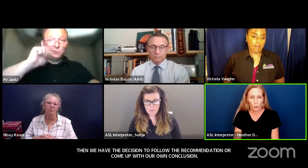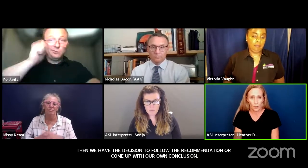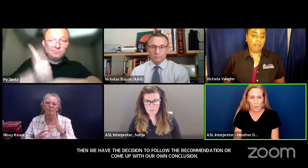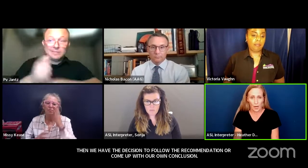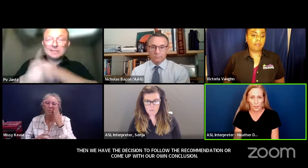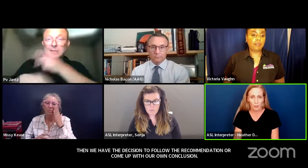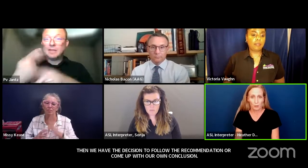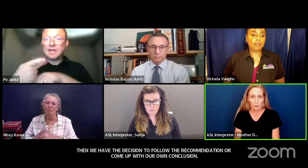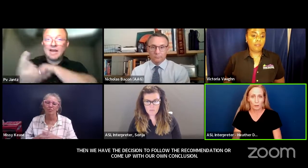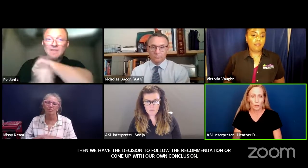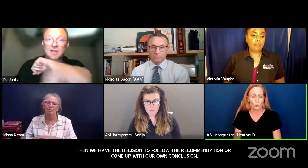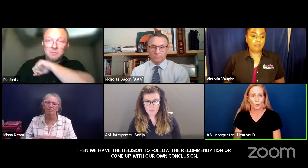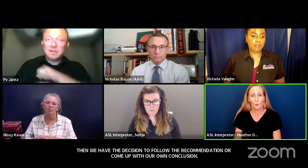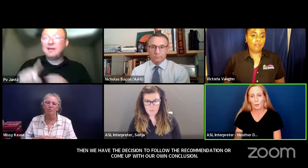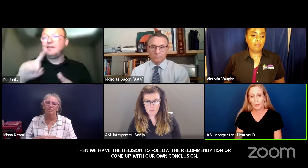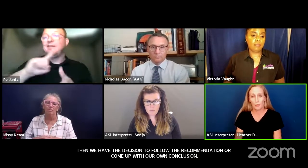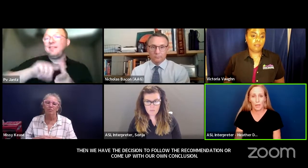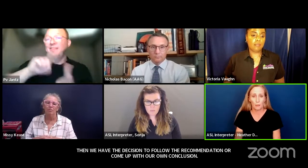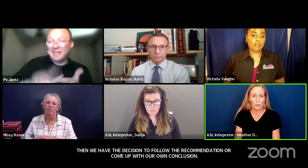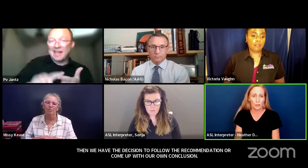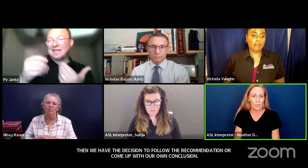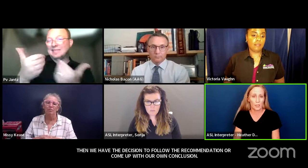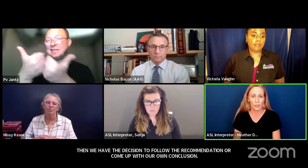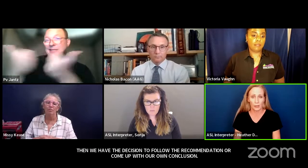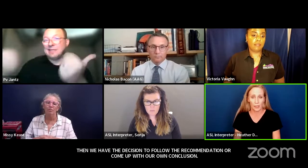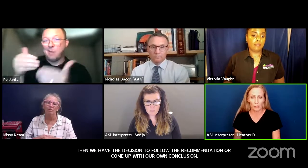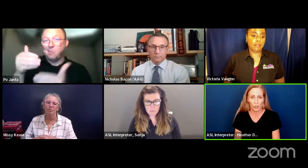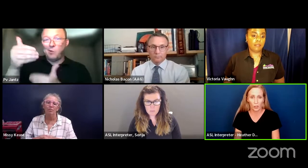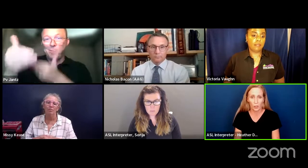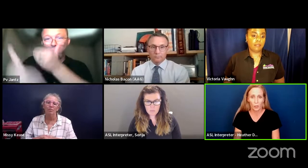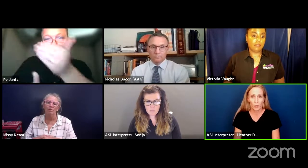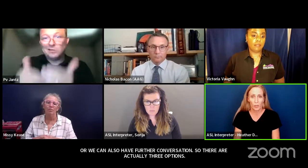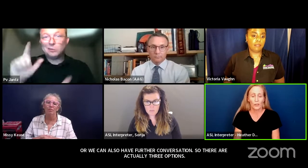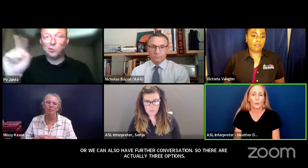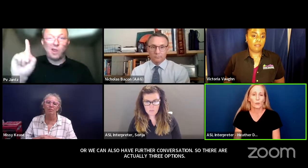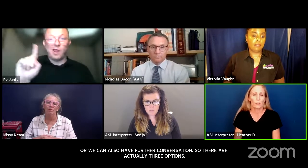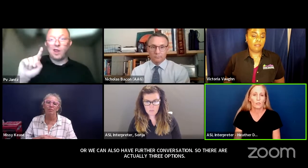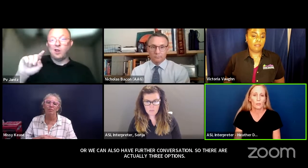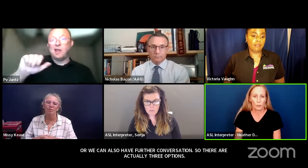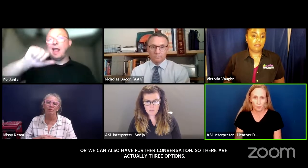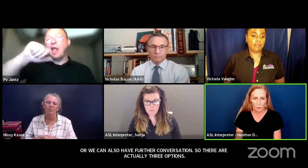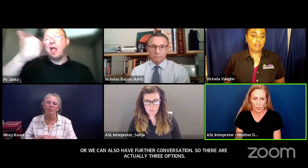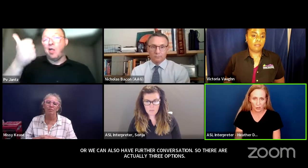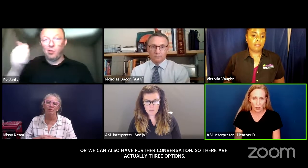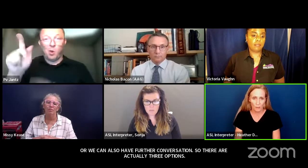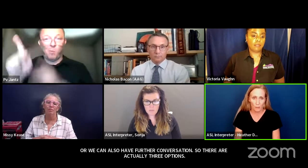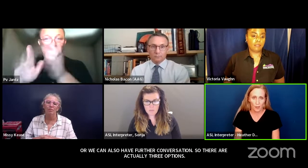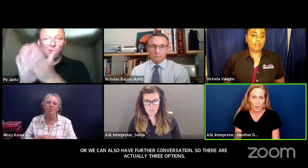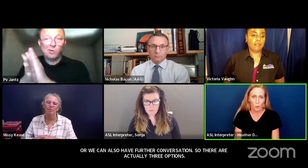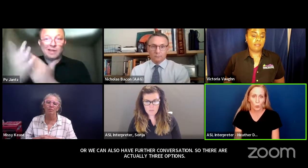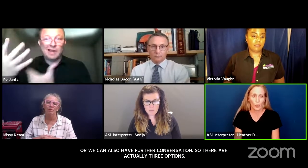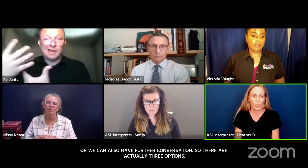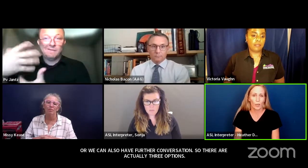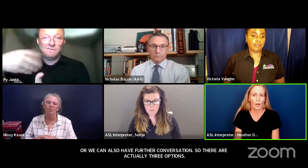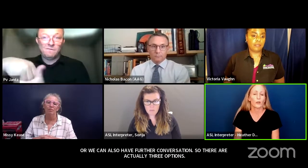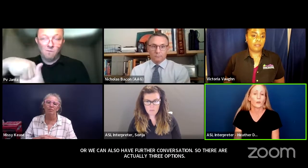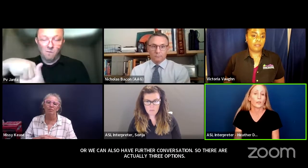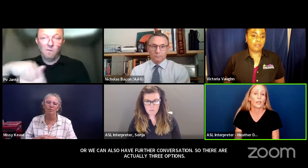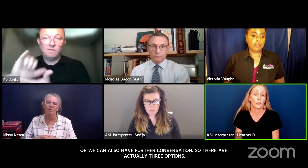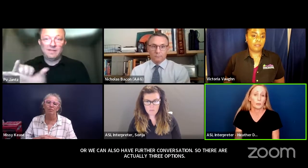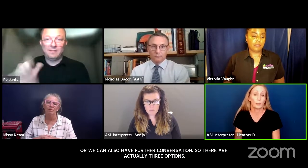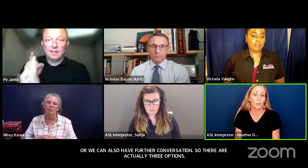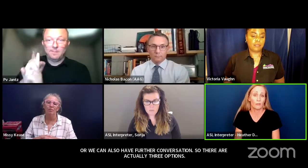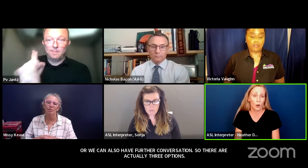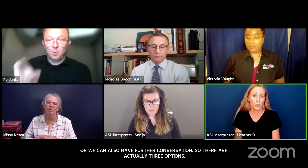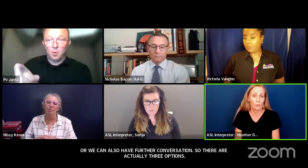If the board decides to implement some type of disciplinary action, then there would be a separate procedure where we would